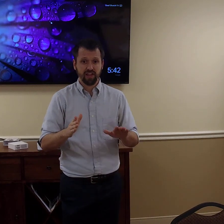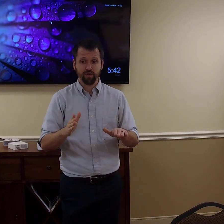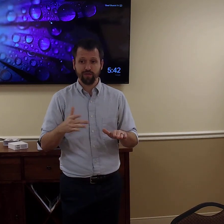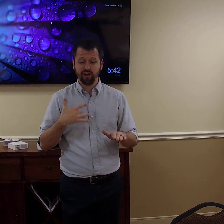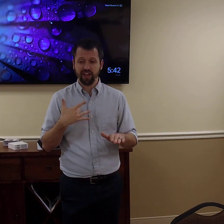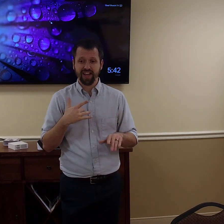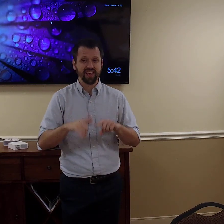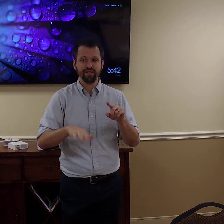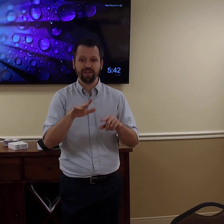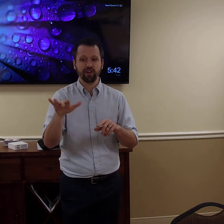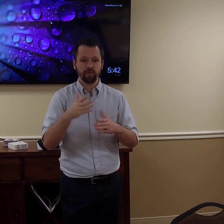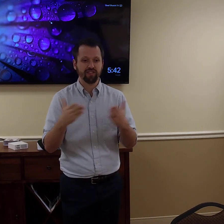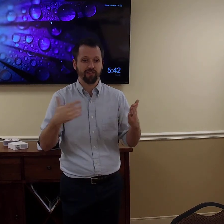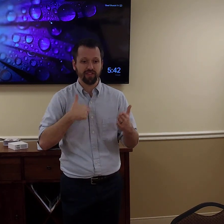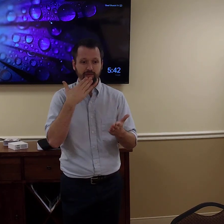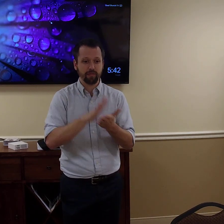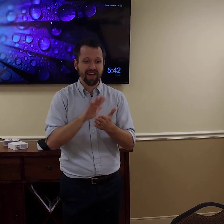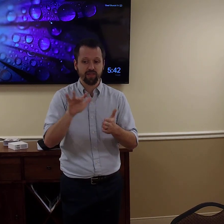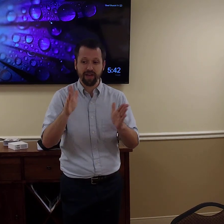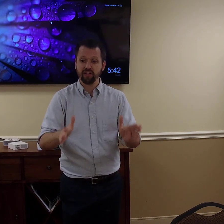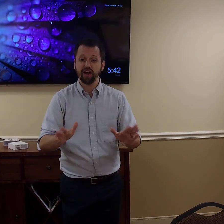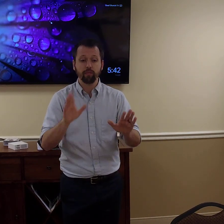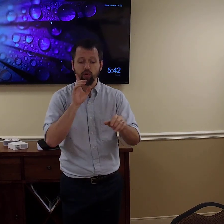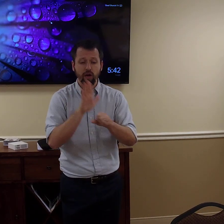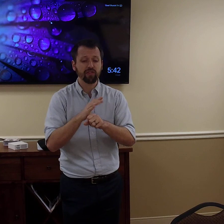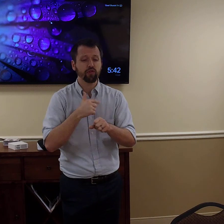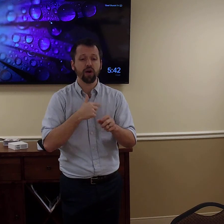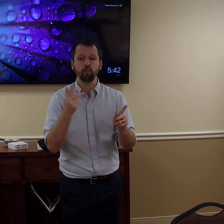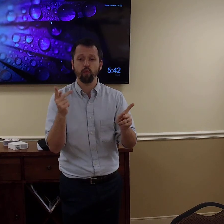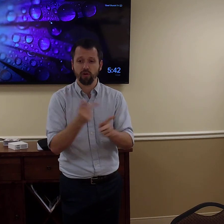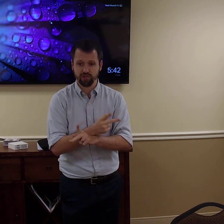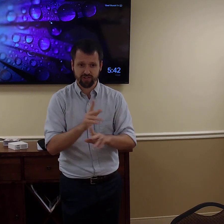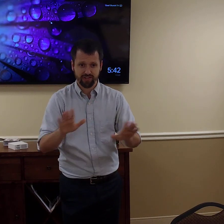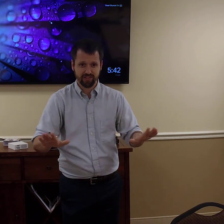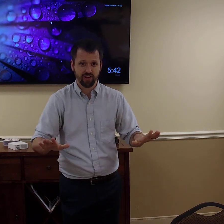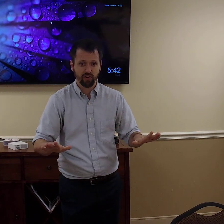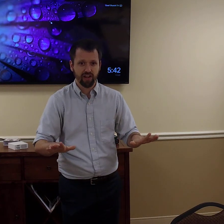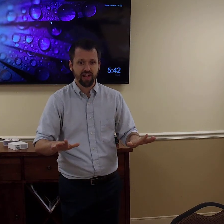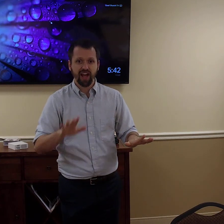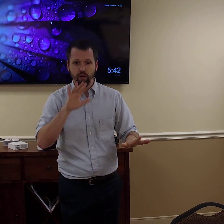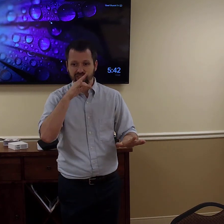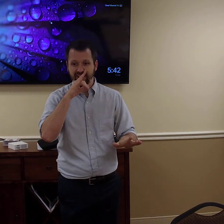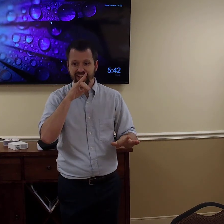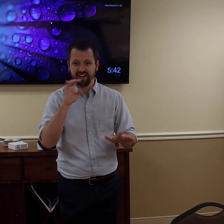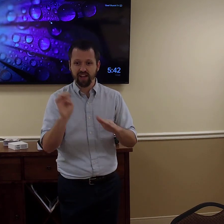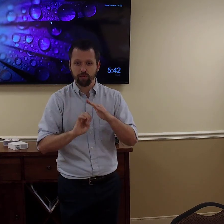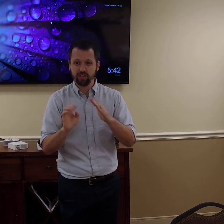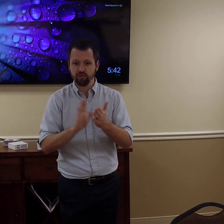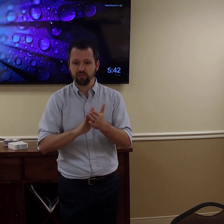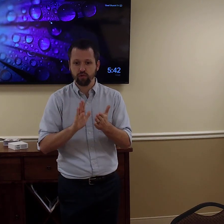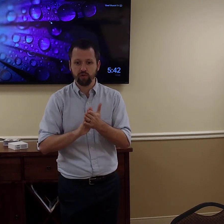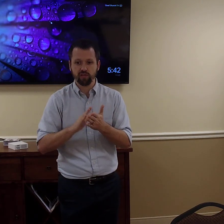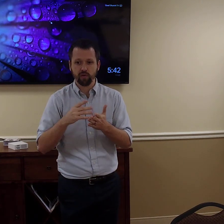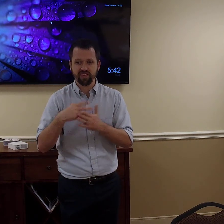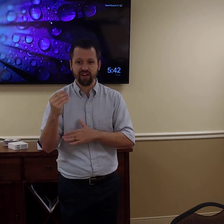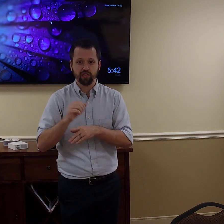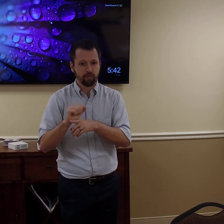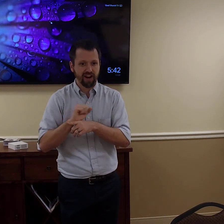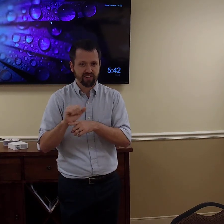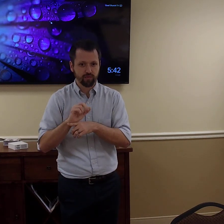you feel like I can't fingerspell stuff because I'm a bad speller, I promise you I'm worse. So I was that kid in elementary school who was always out in the practice round